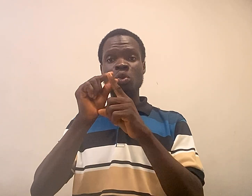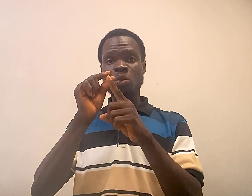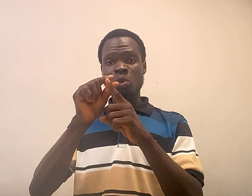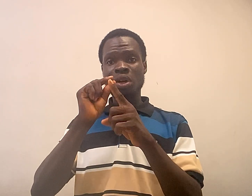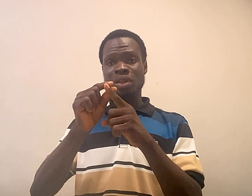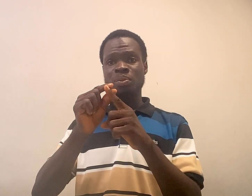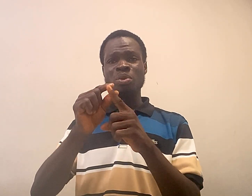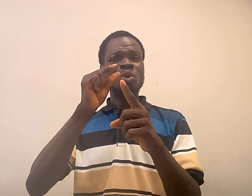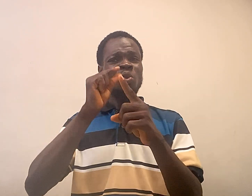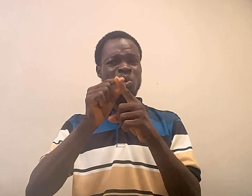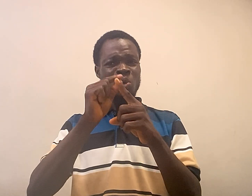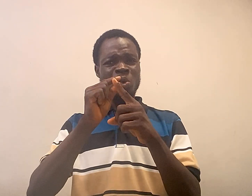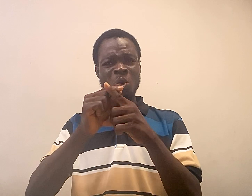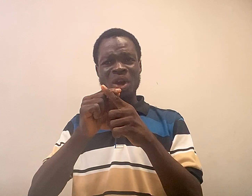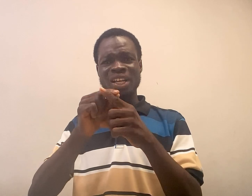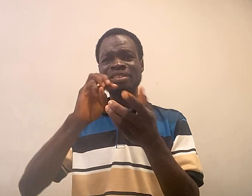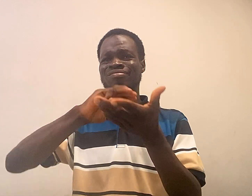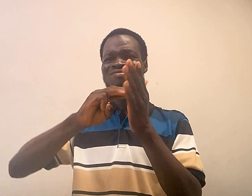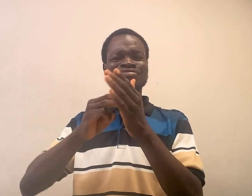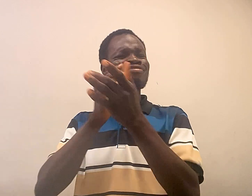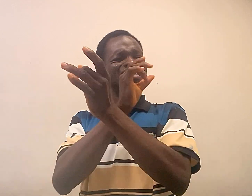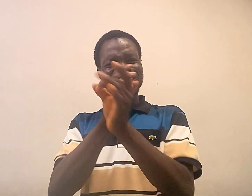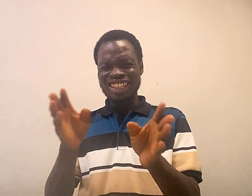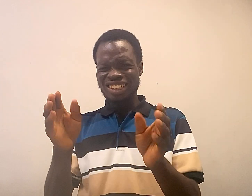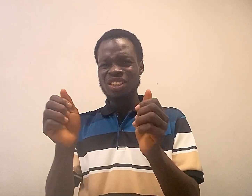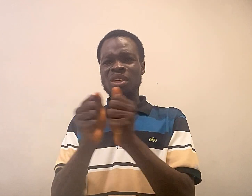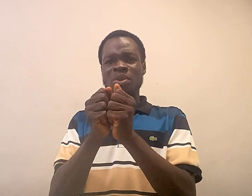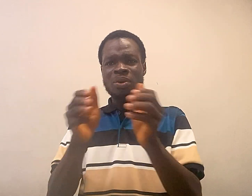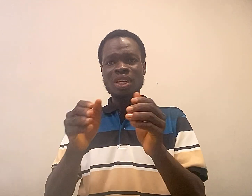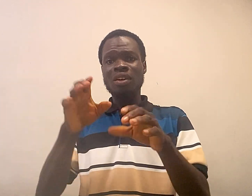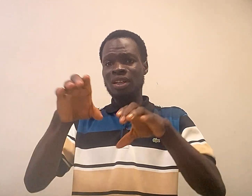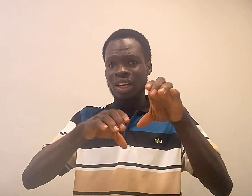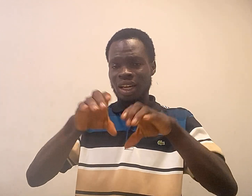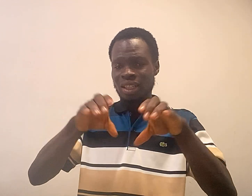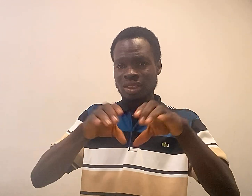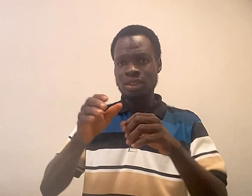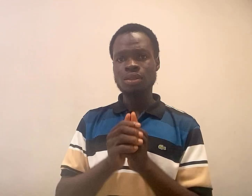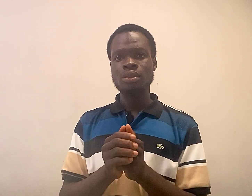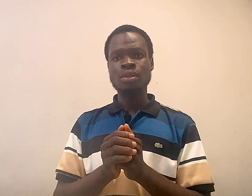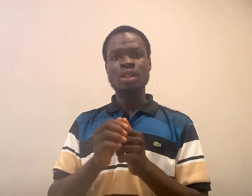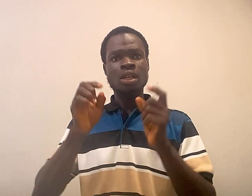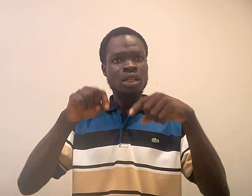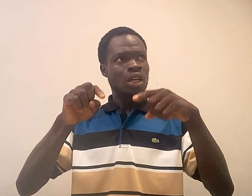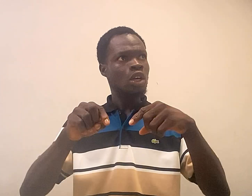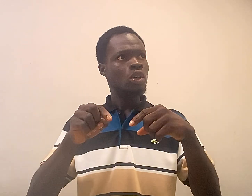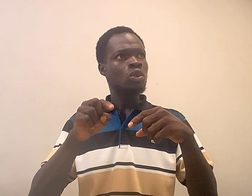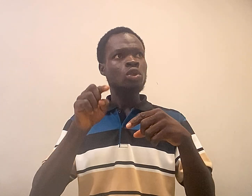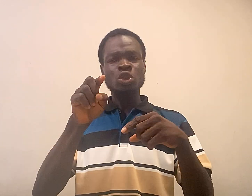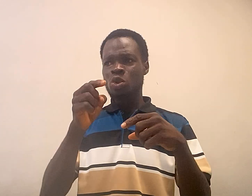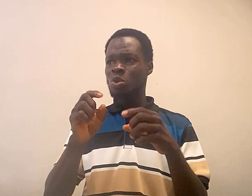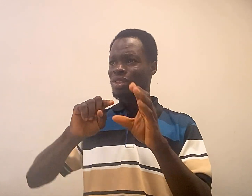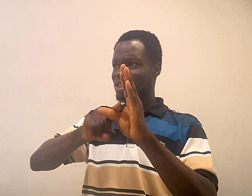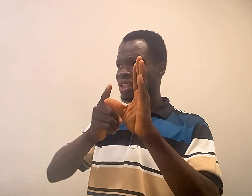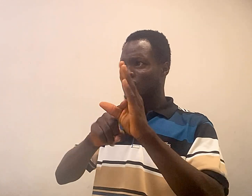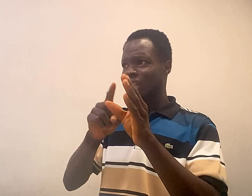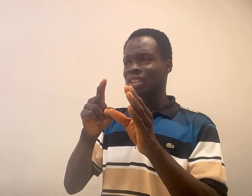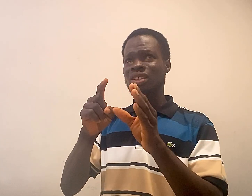nothing without action. So I ask you, are you done being emotional? Are you ready to think